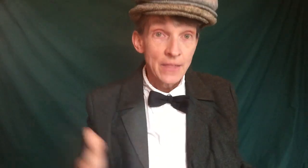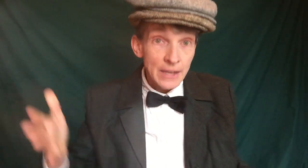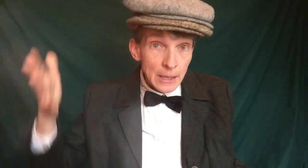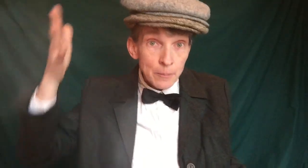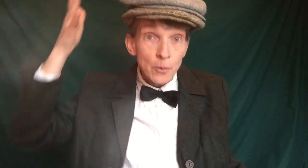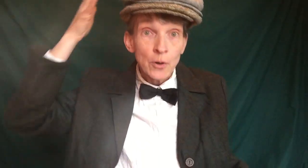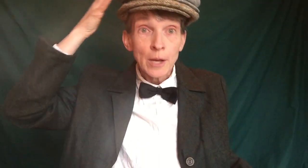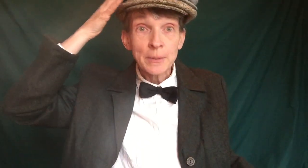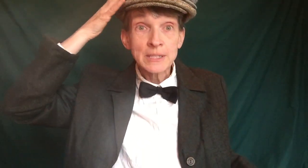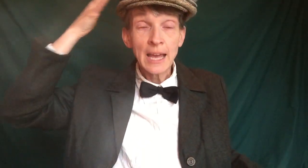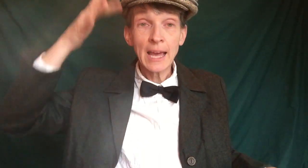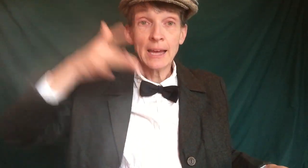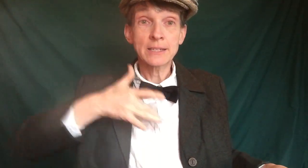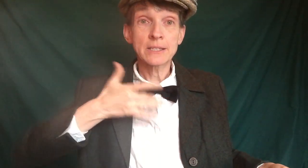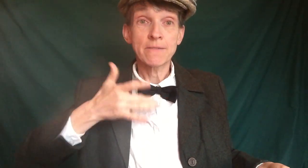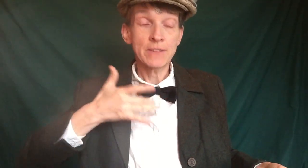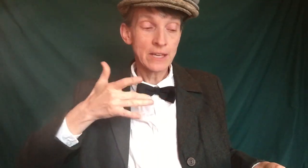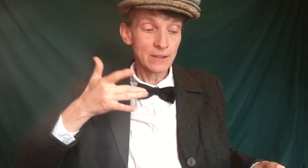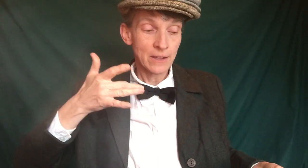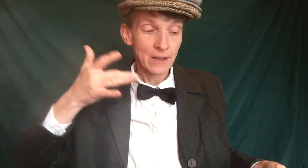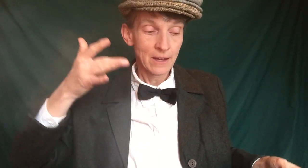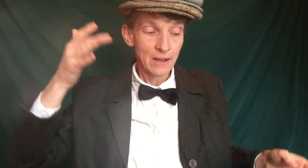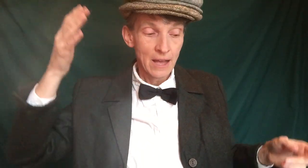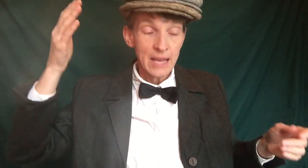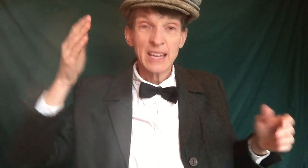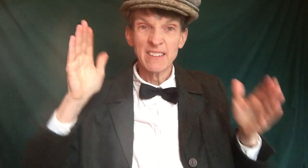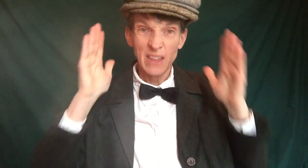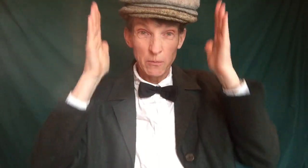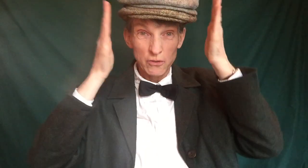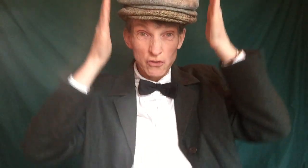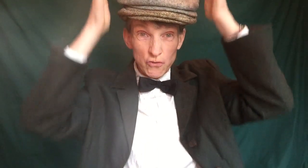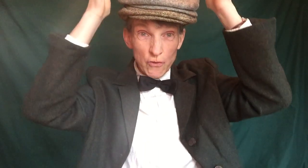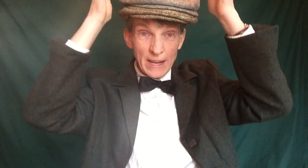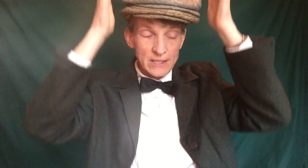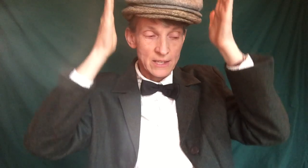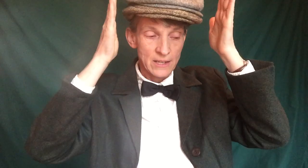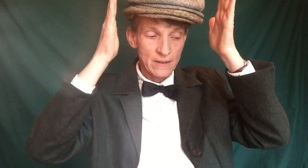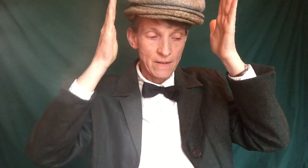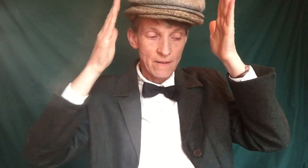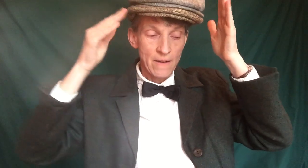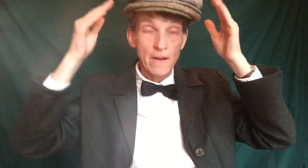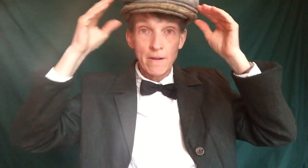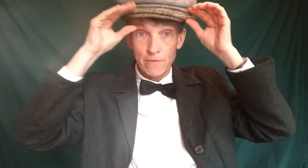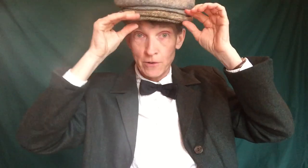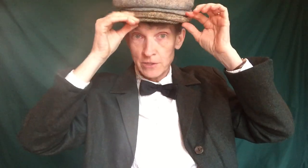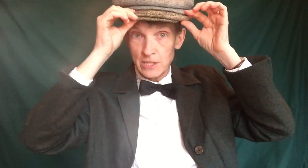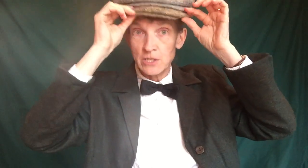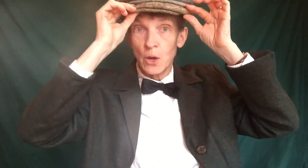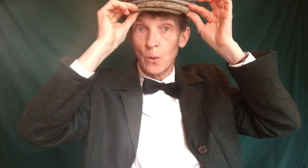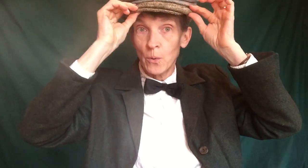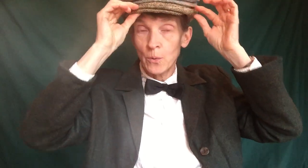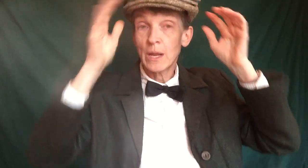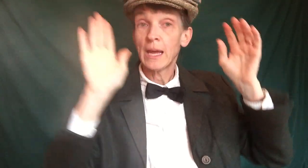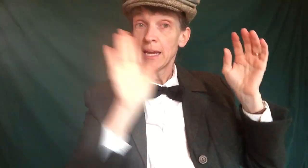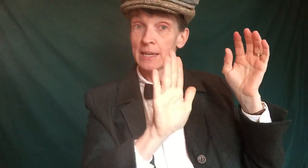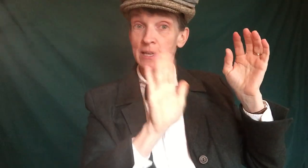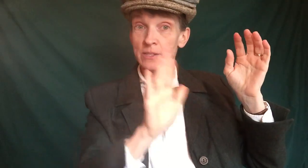Then he put up his hand to feel if they were straight. First